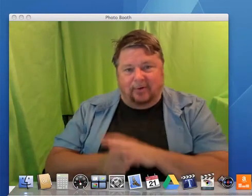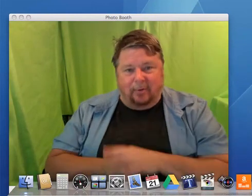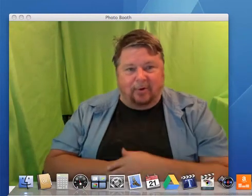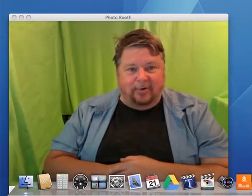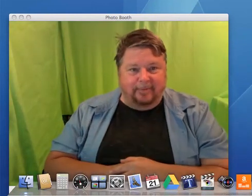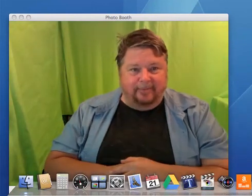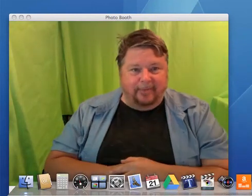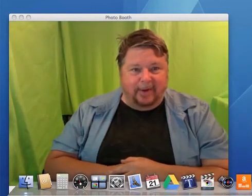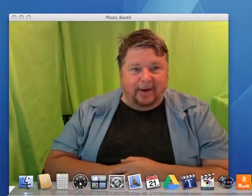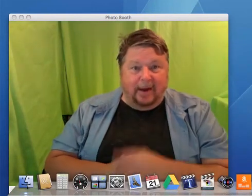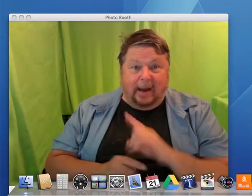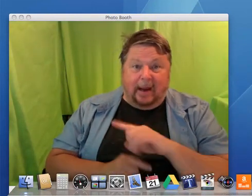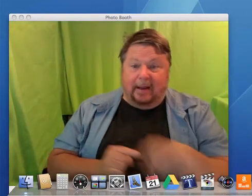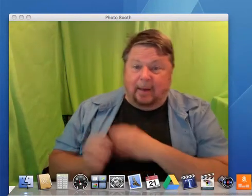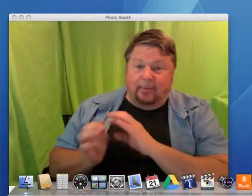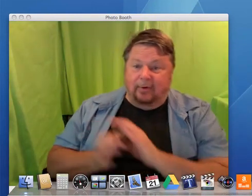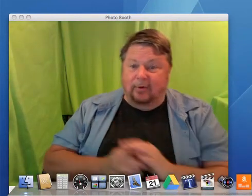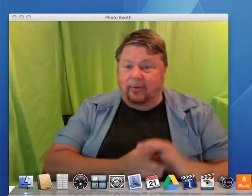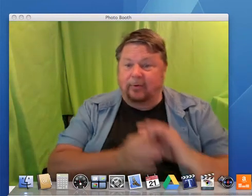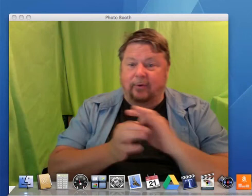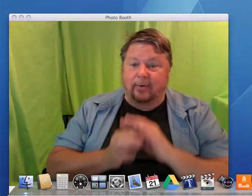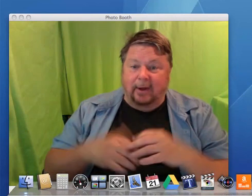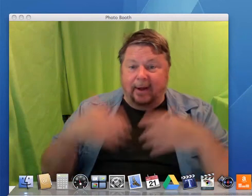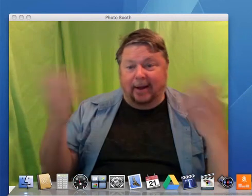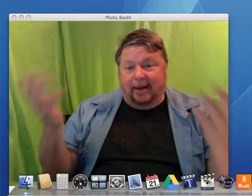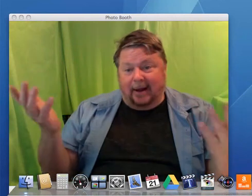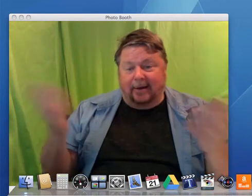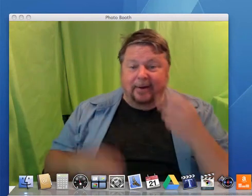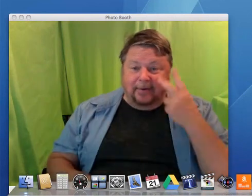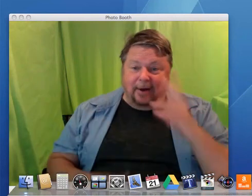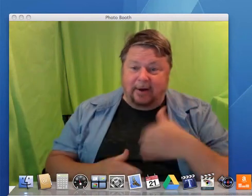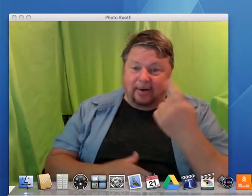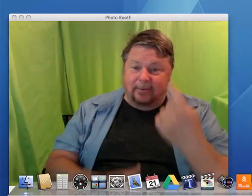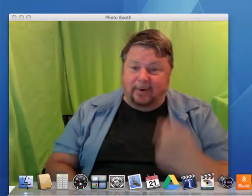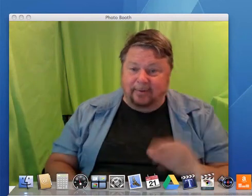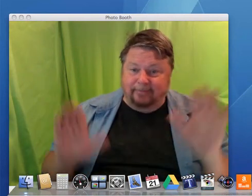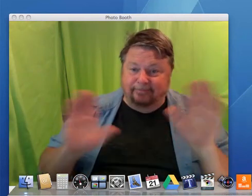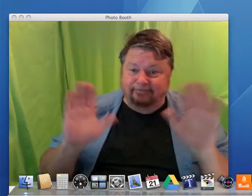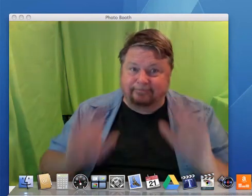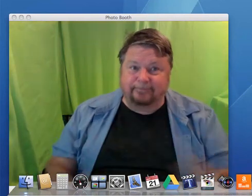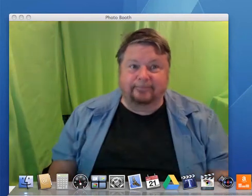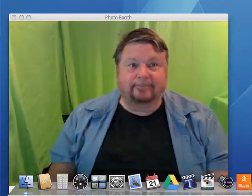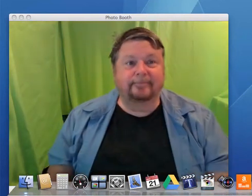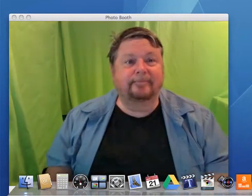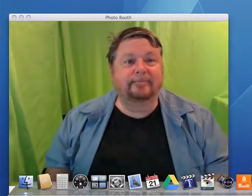internalized oppression. And that brings us full circle. And see you on the next one.